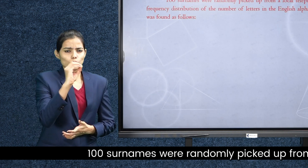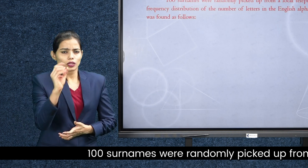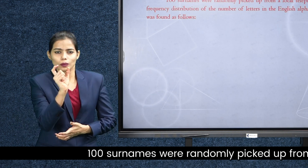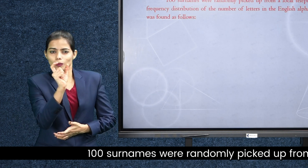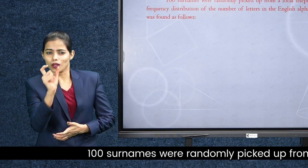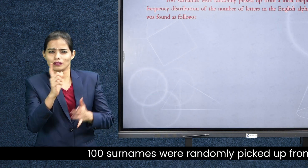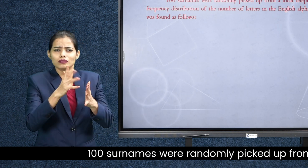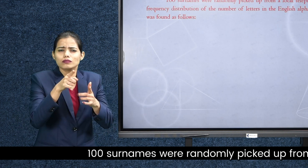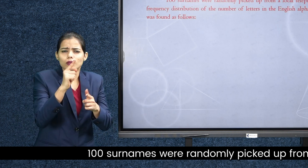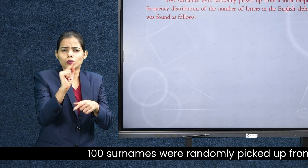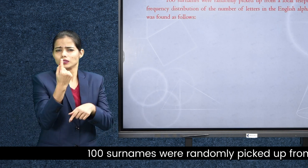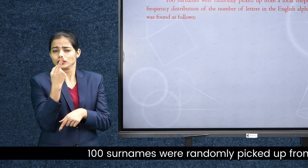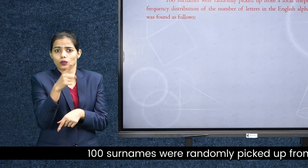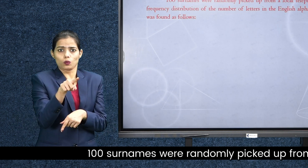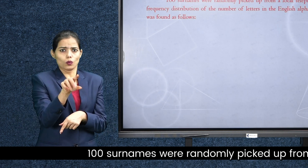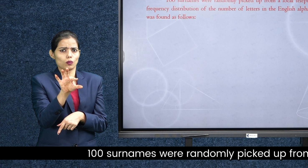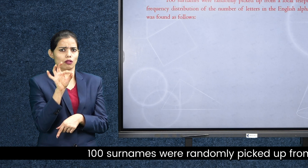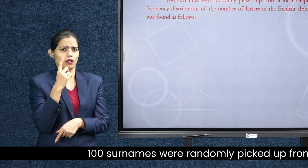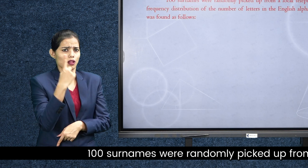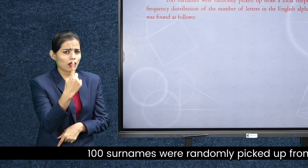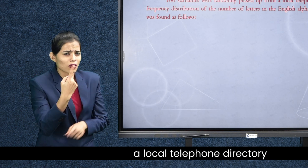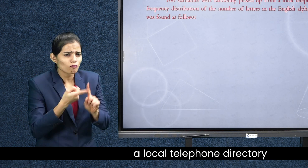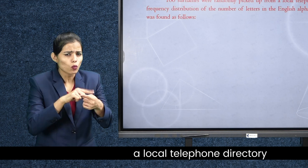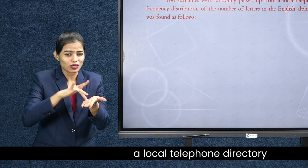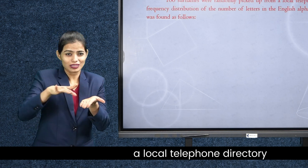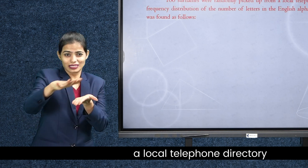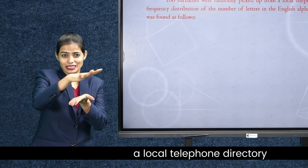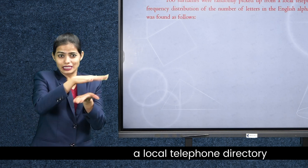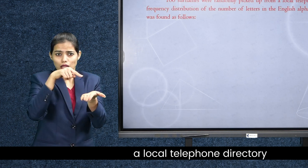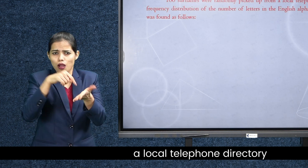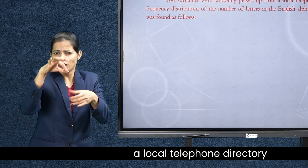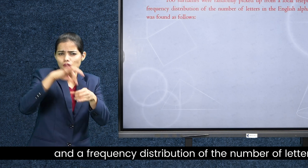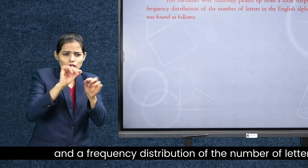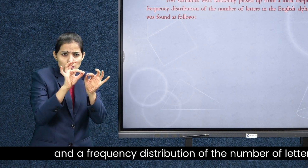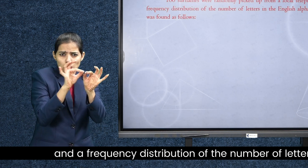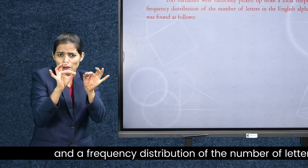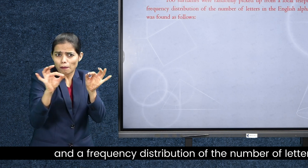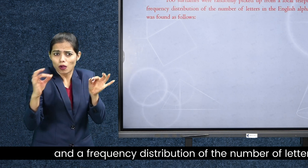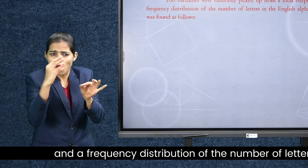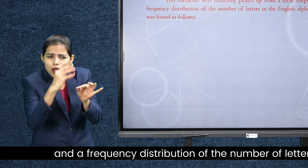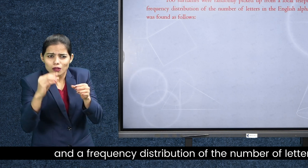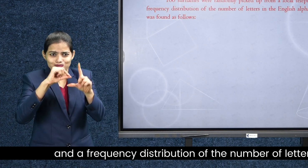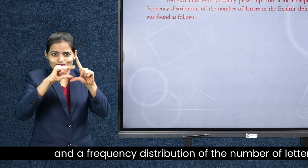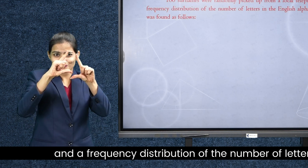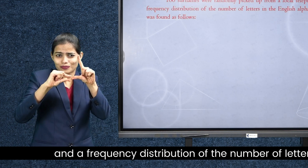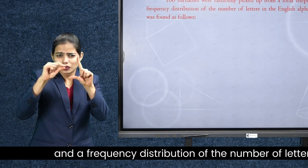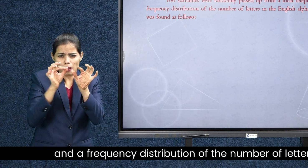100 surnames were randomly picked up from a local telephone directory, and a frequency distribution of the number